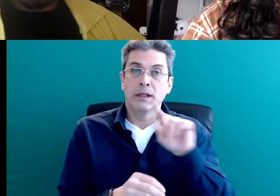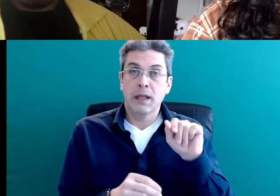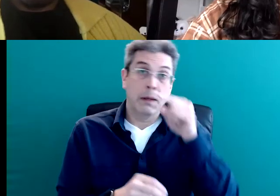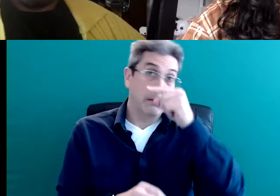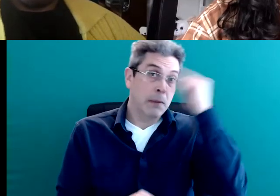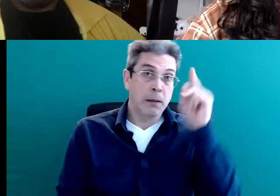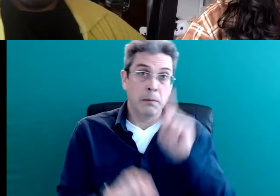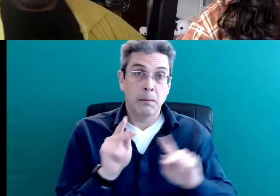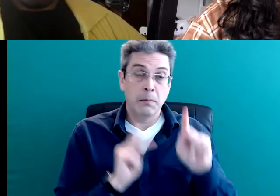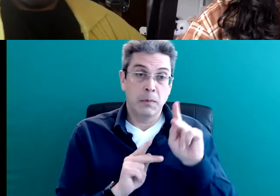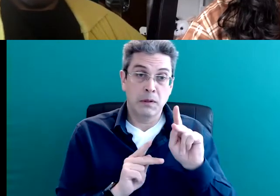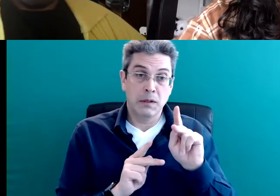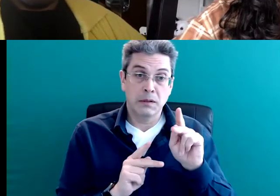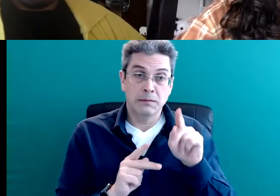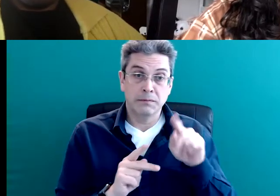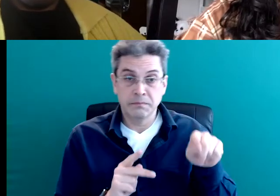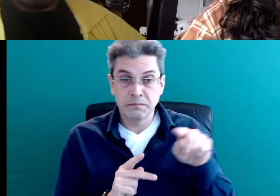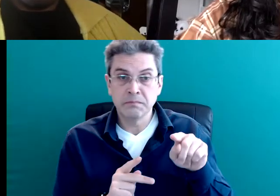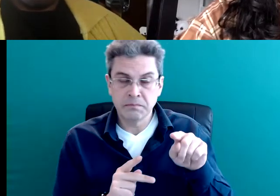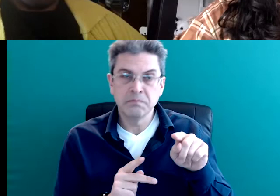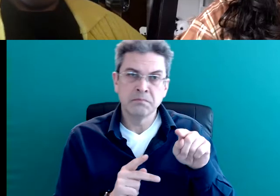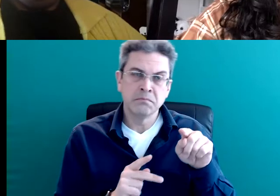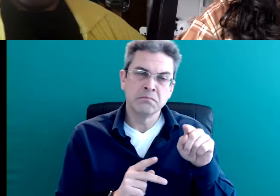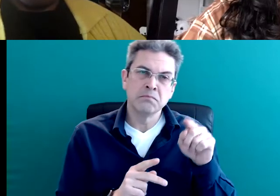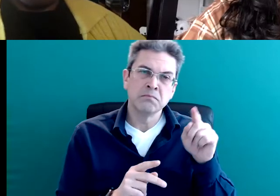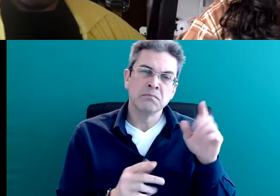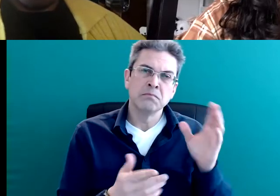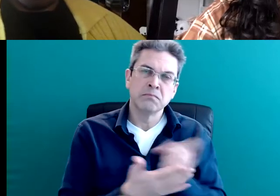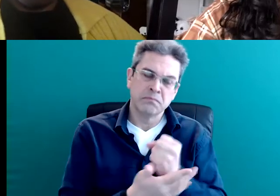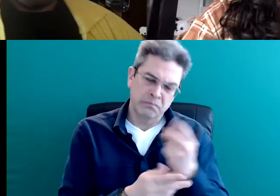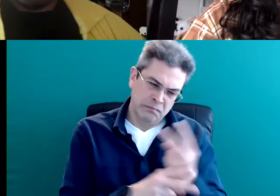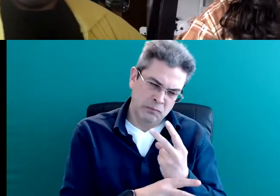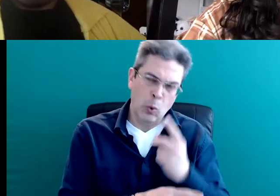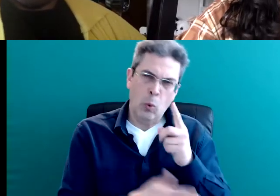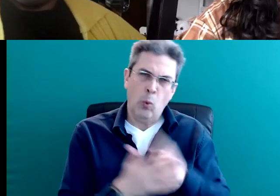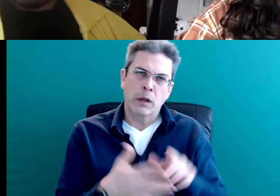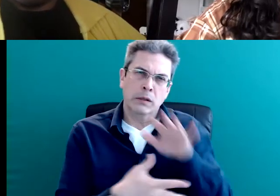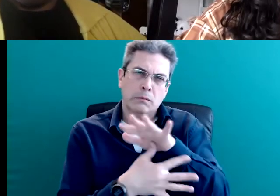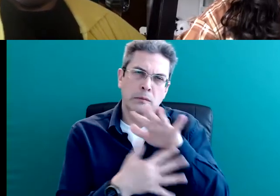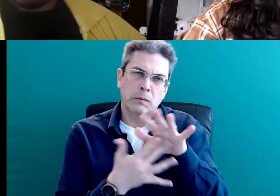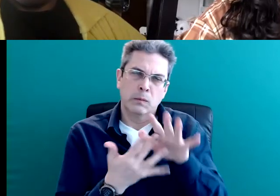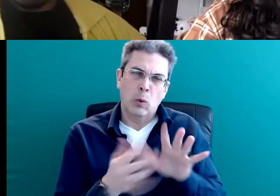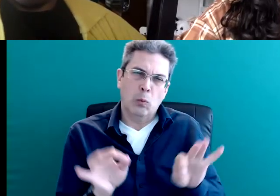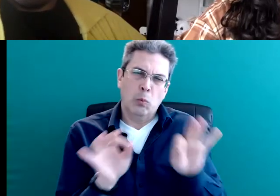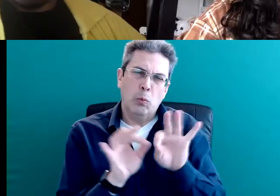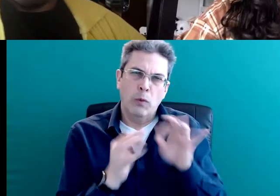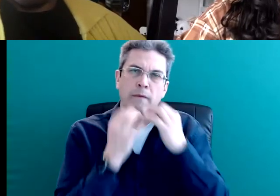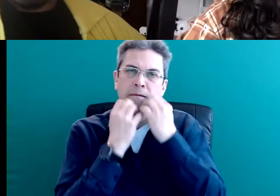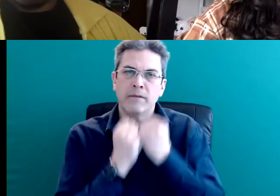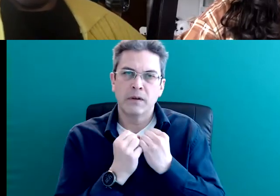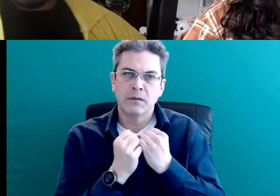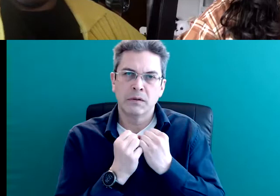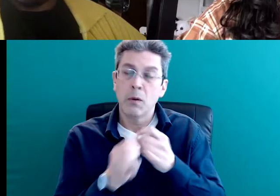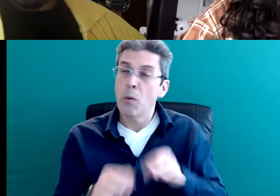to actually assess what matters to them and assess like, you need your rest too,